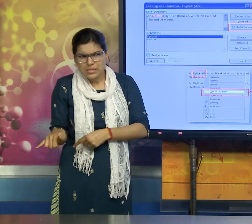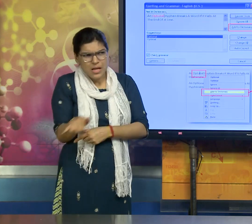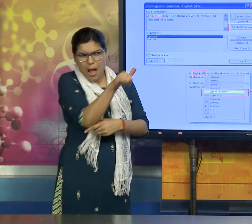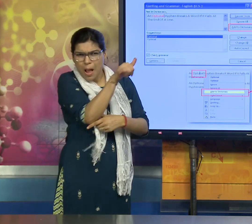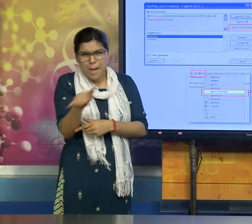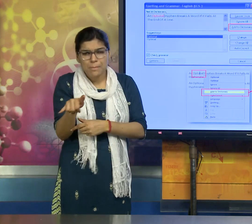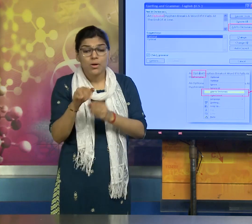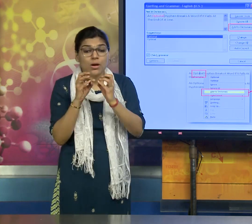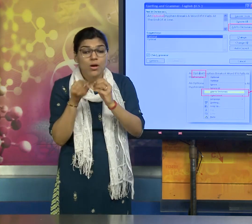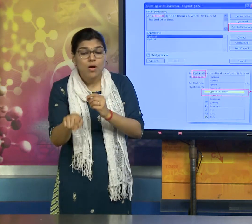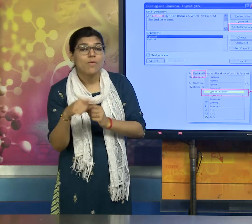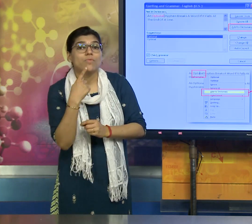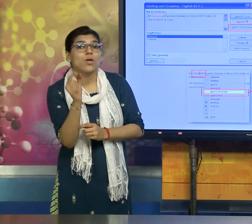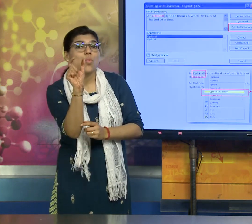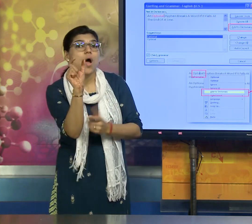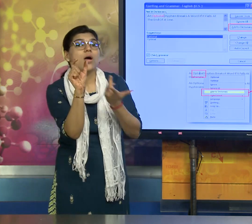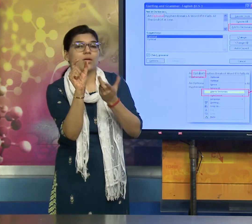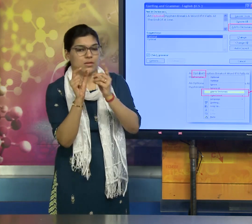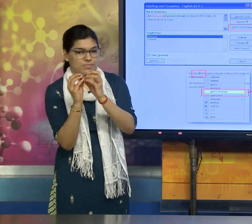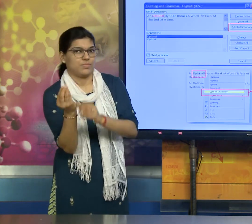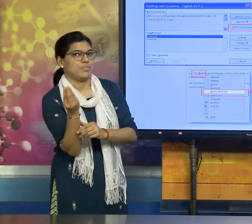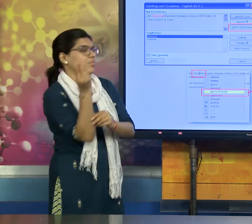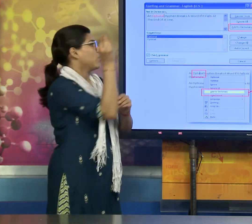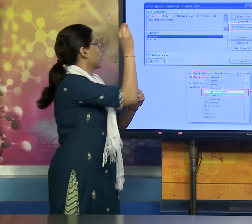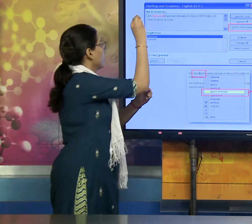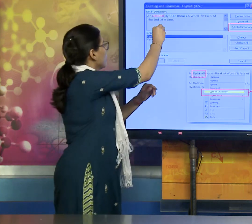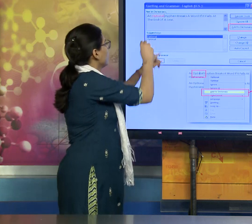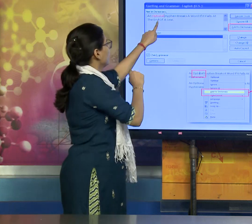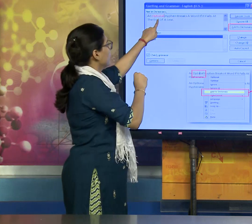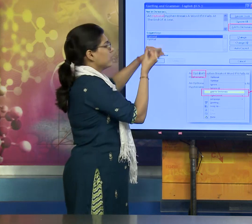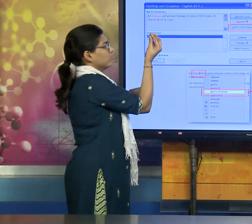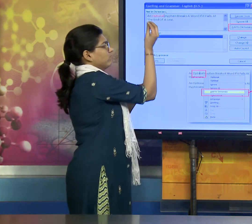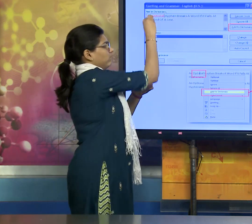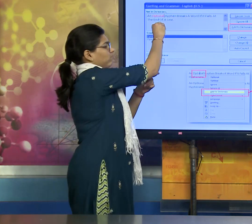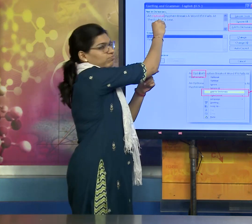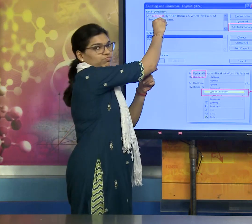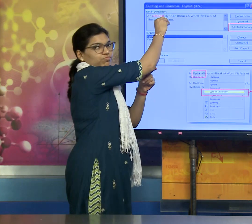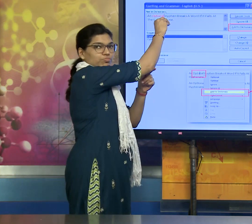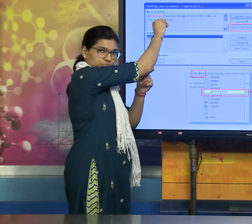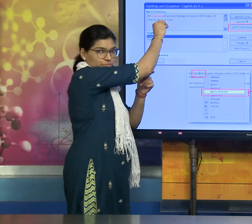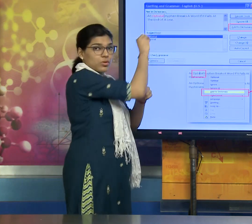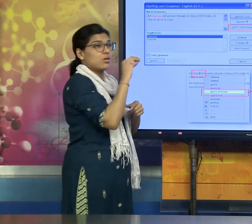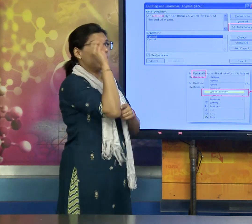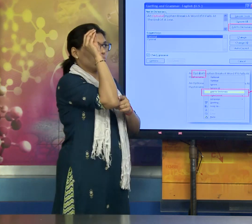and will not appear again and again. The same word which has